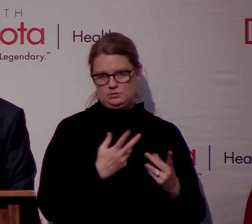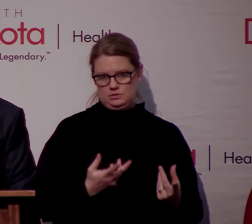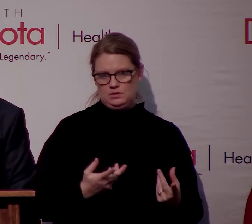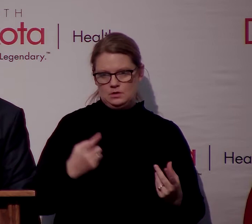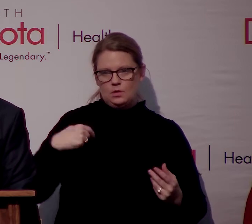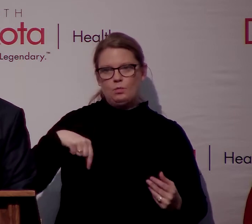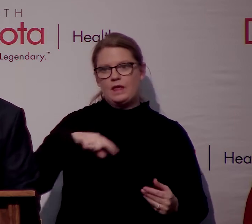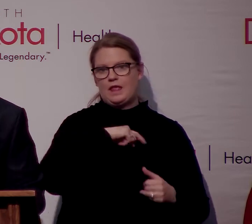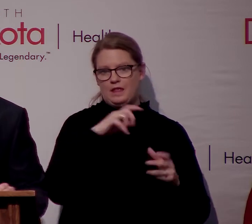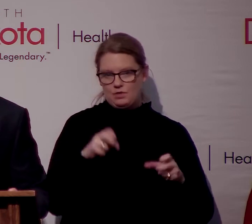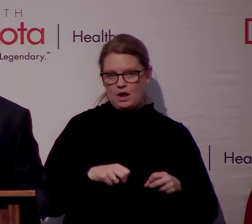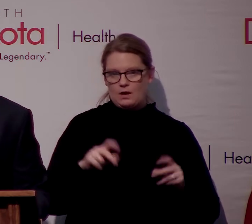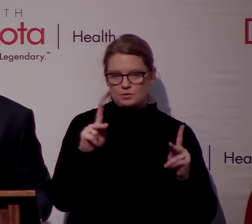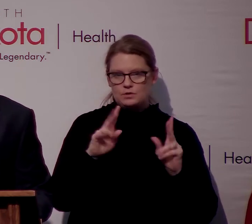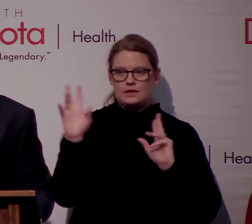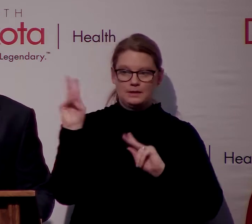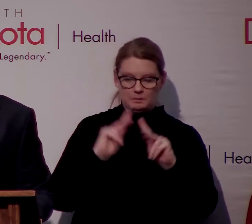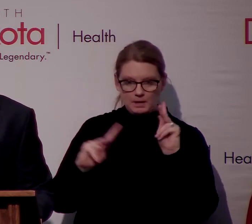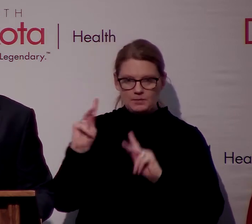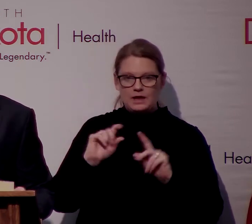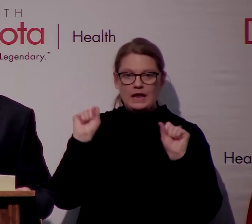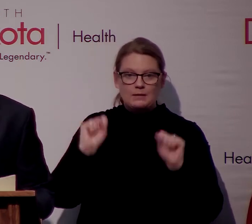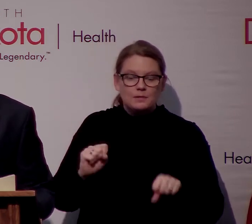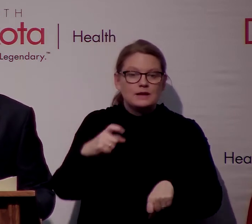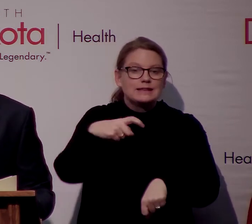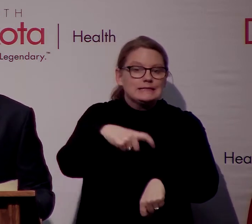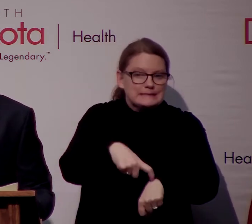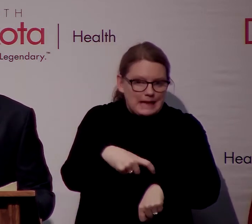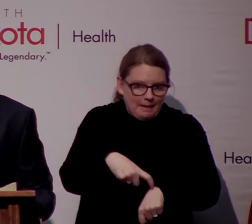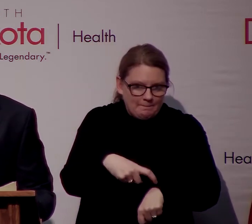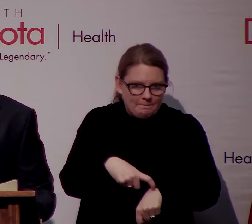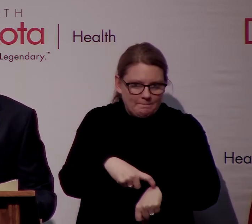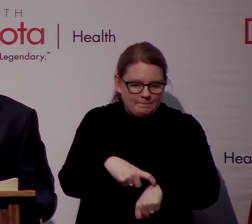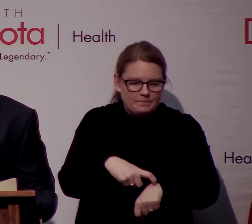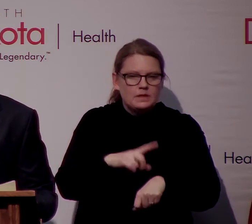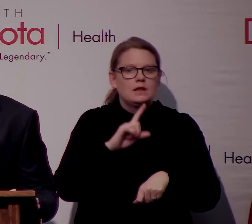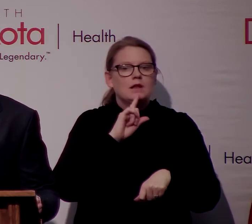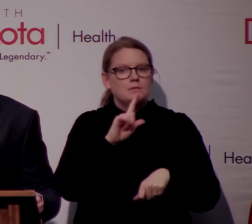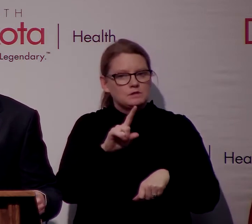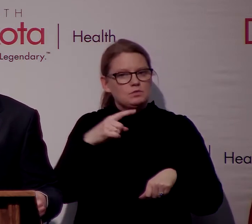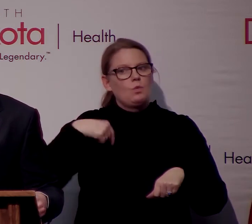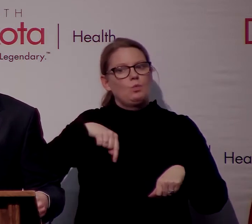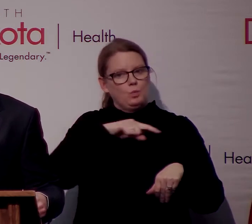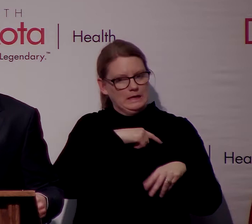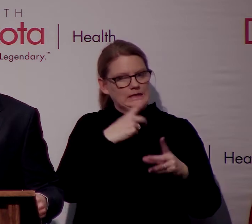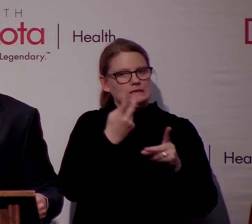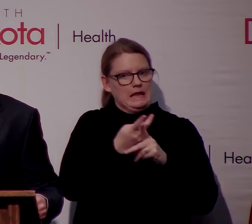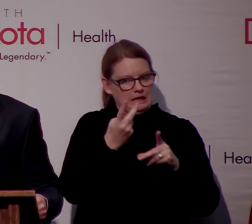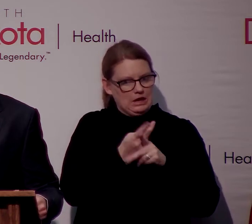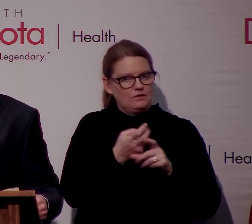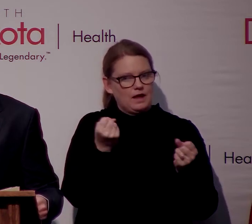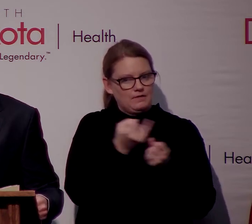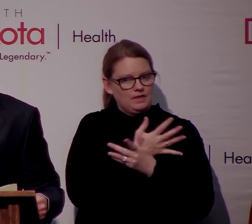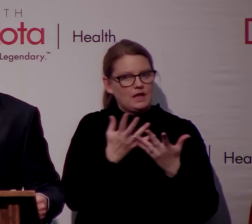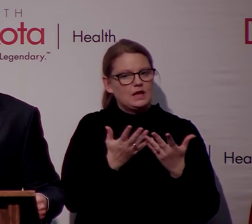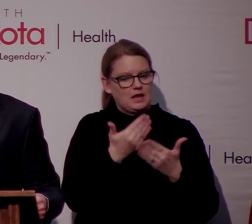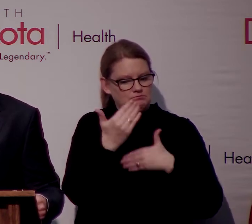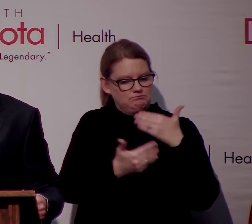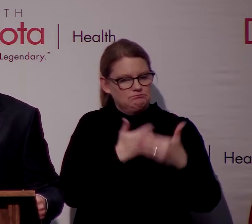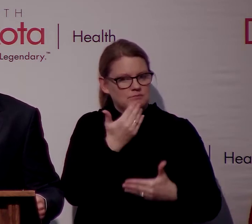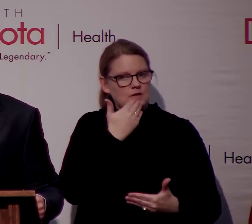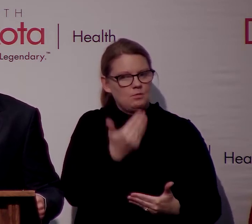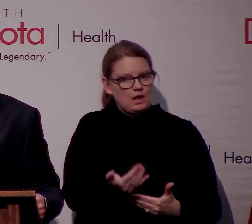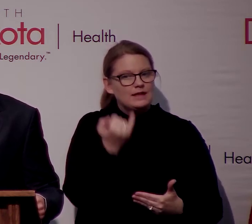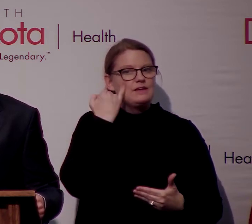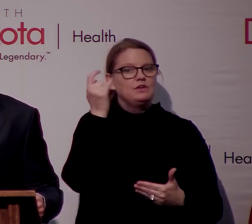opportunity, we've got the people, and we've got the capability, we've got the time to make sure that we can handle this thing and handle it well. If you need